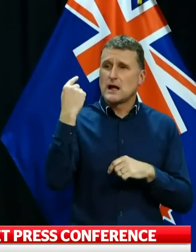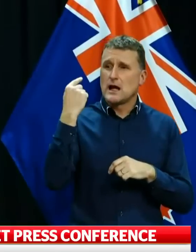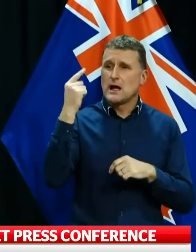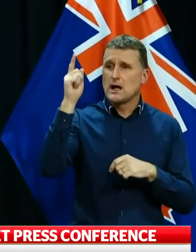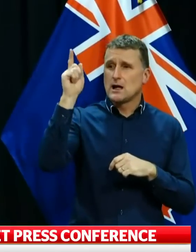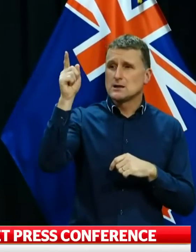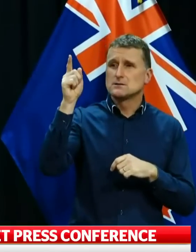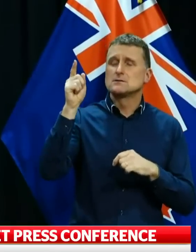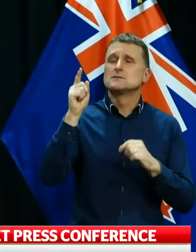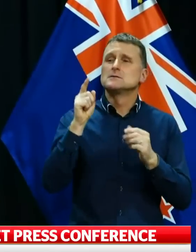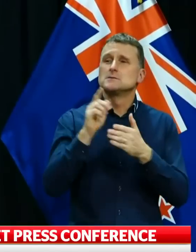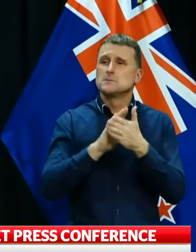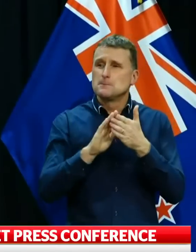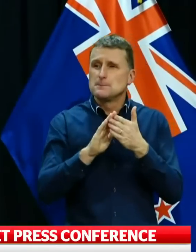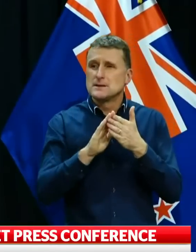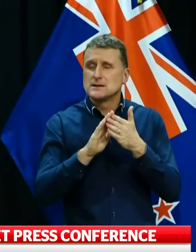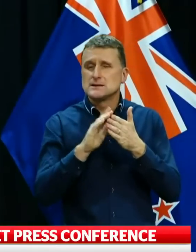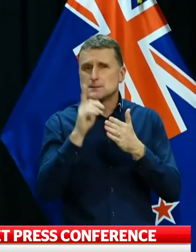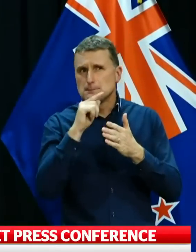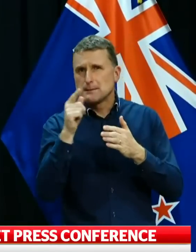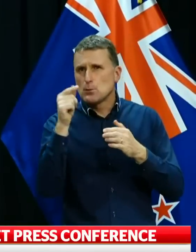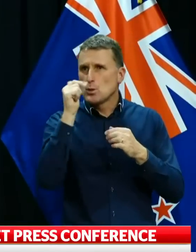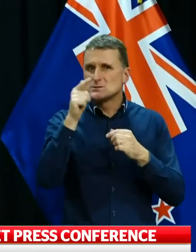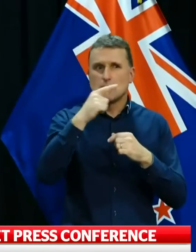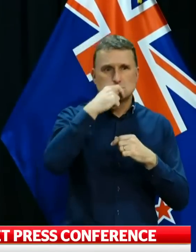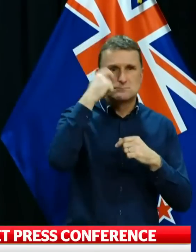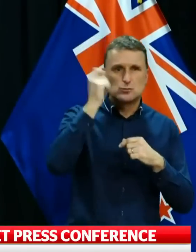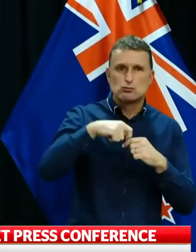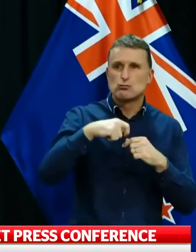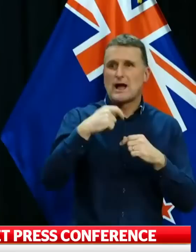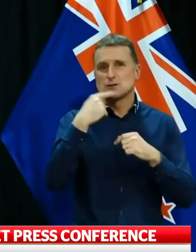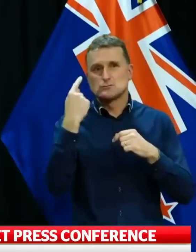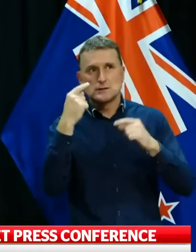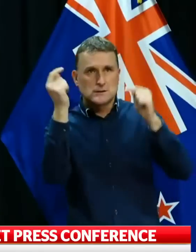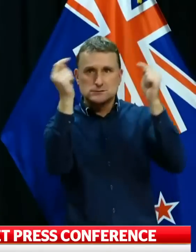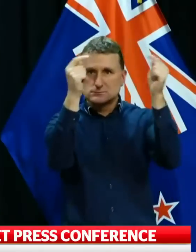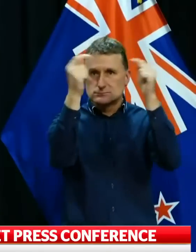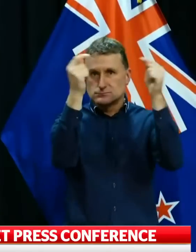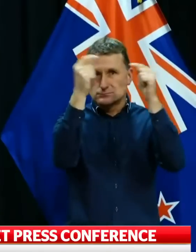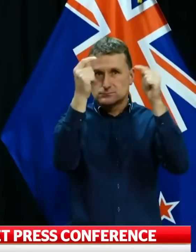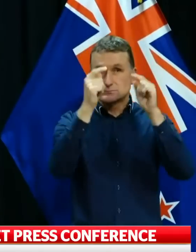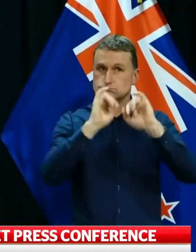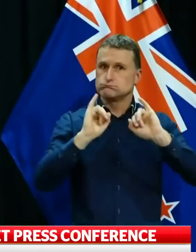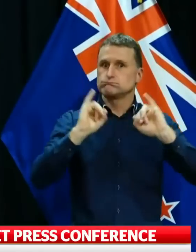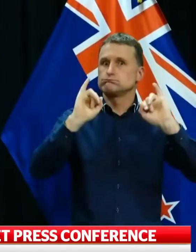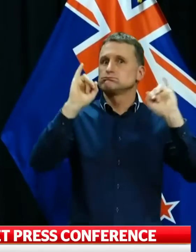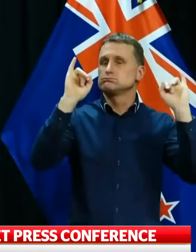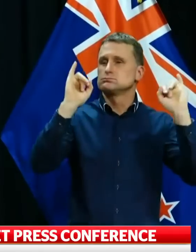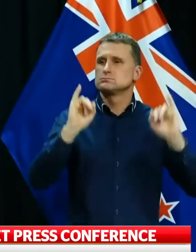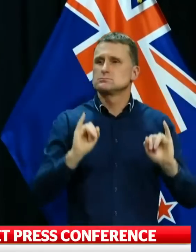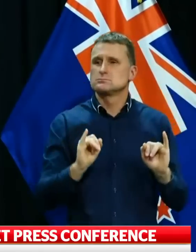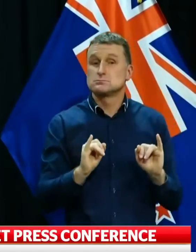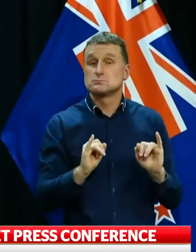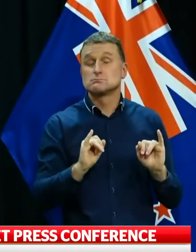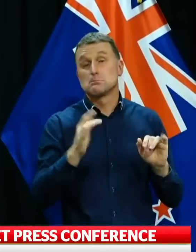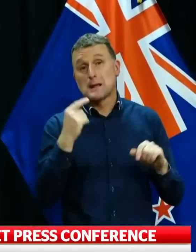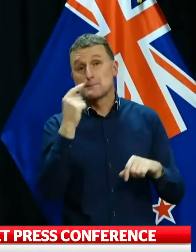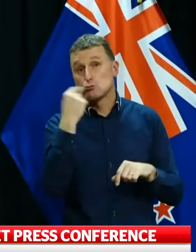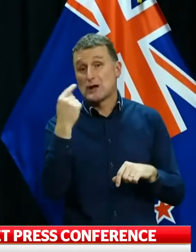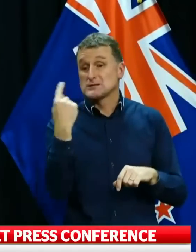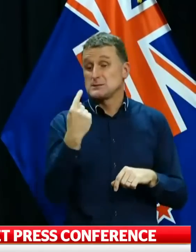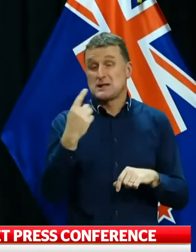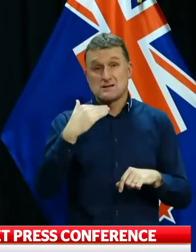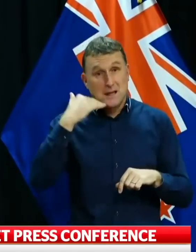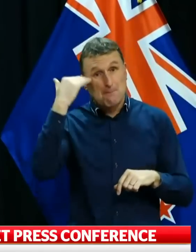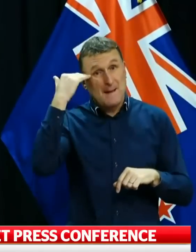that is inflamed tensions in Ukraine. Ukraine is sounds like quite heavy for Russia to be embarrassed. Where does